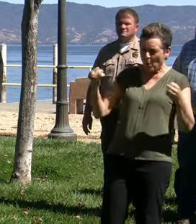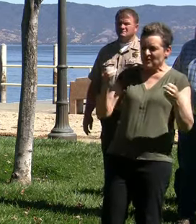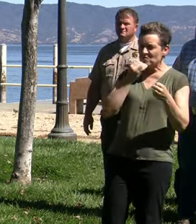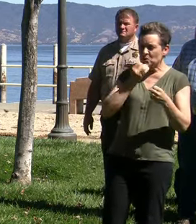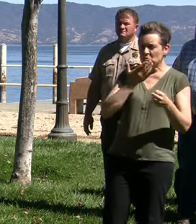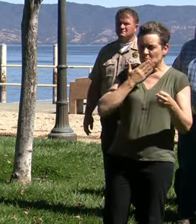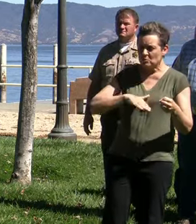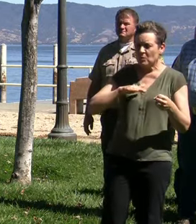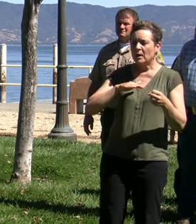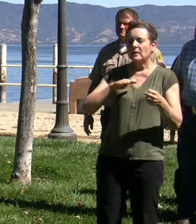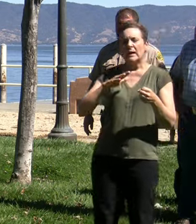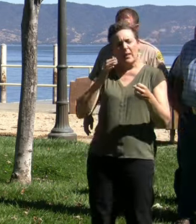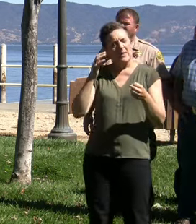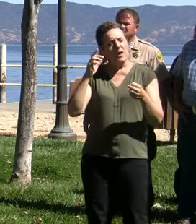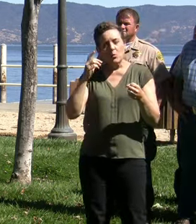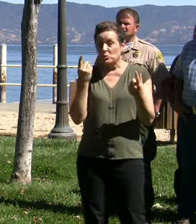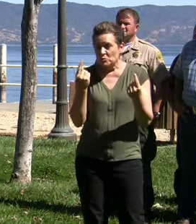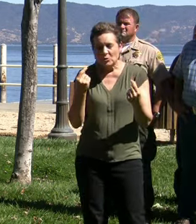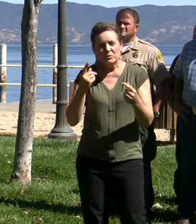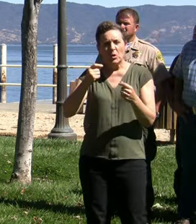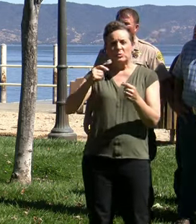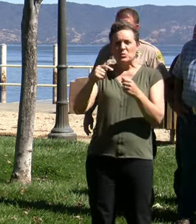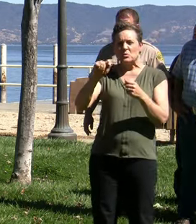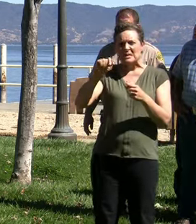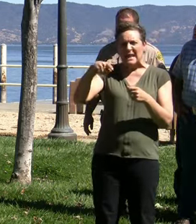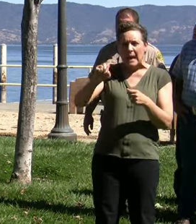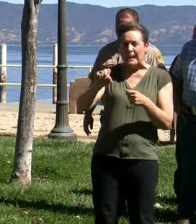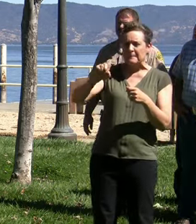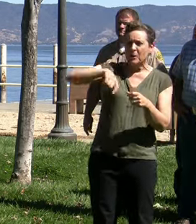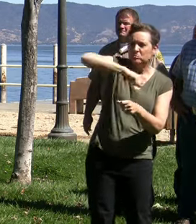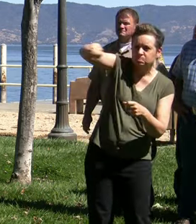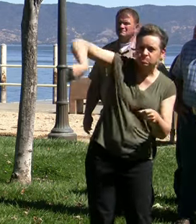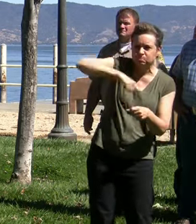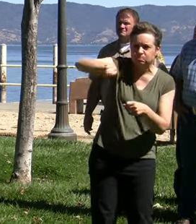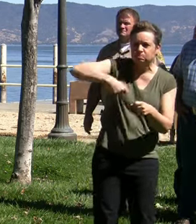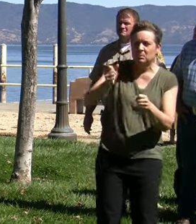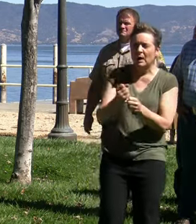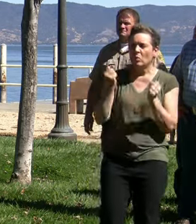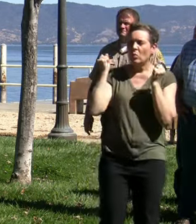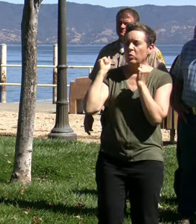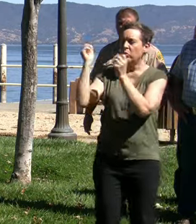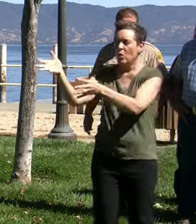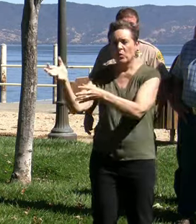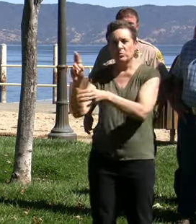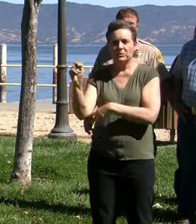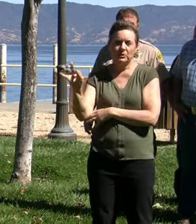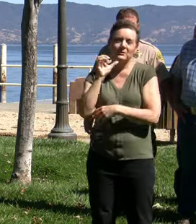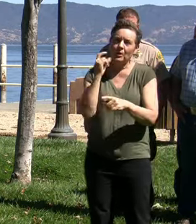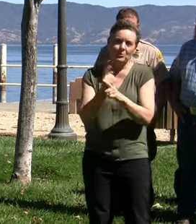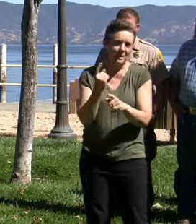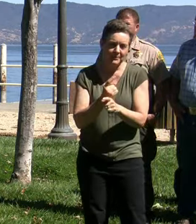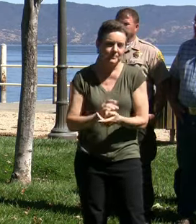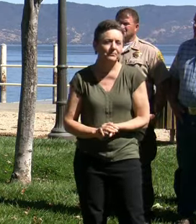freezer, that it is necessary to tape the appliance closed and discard the whole thing. This is not